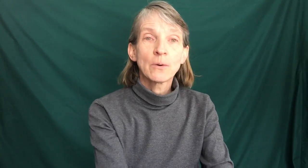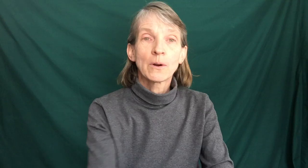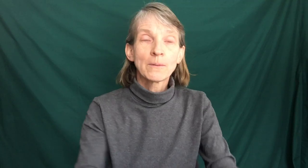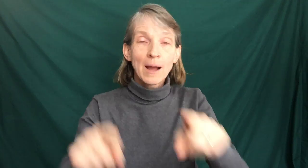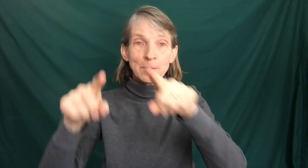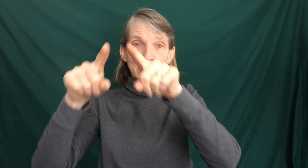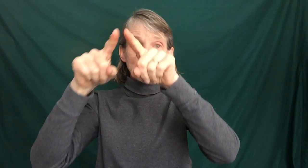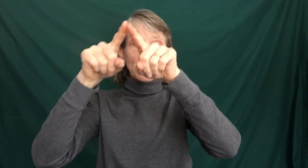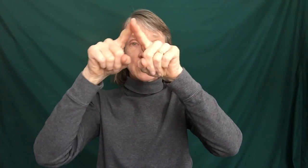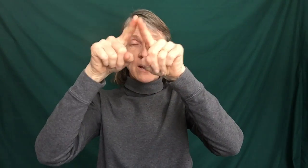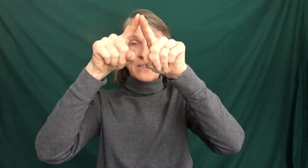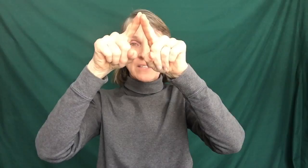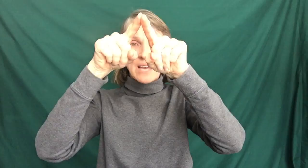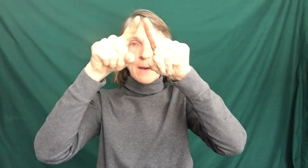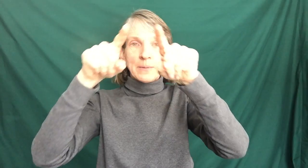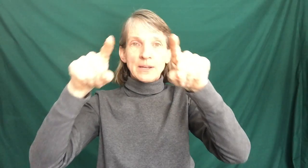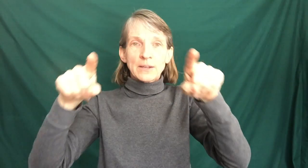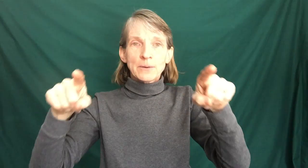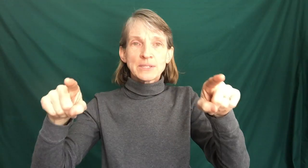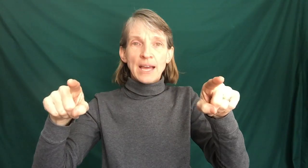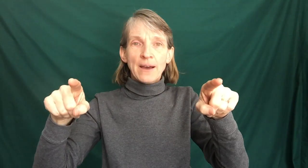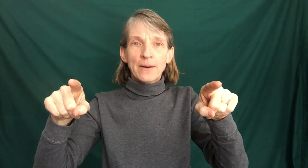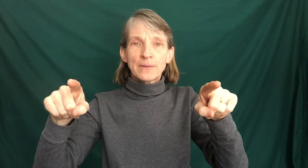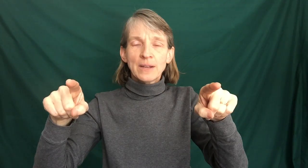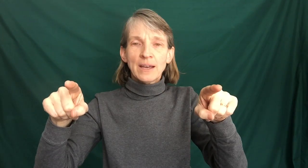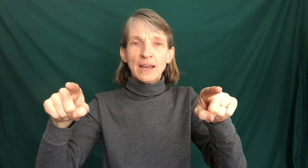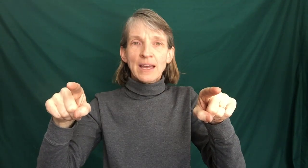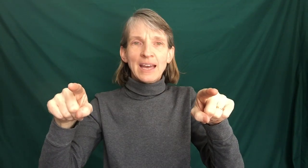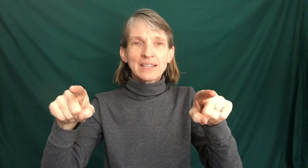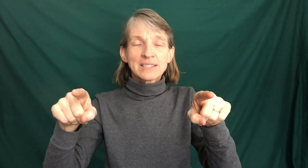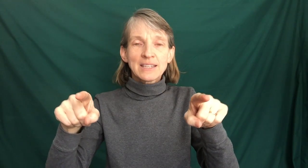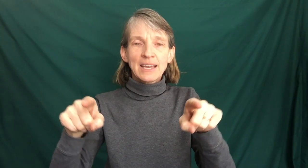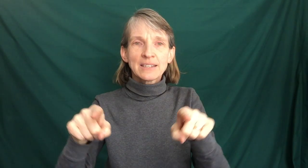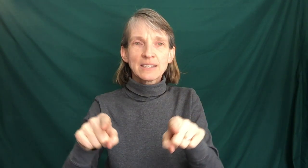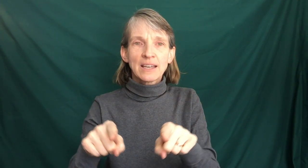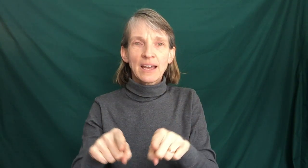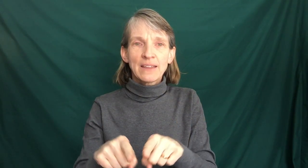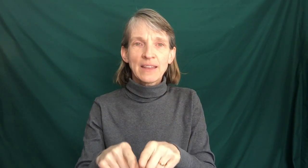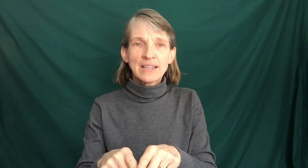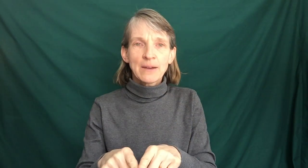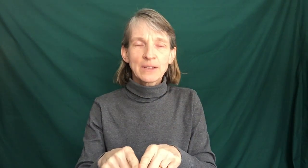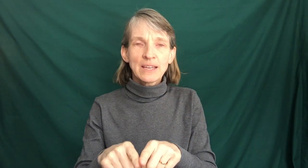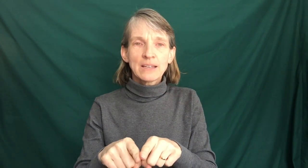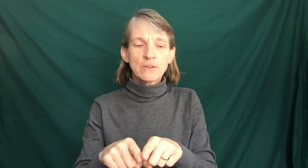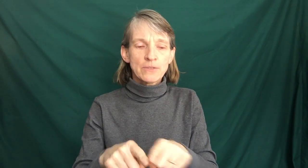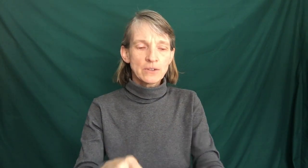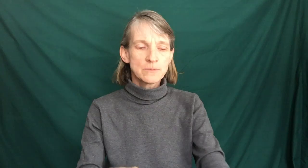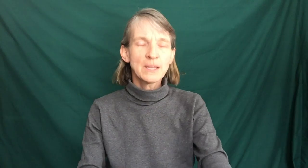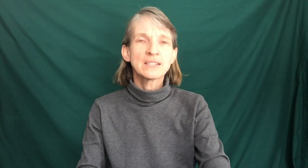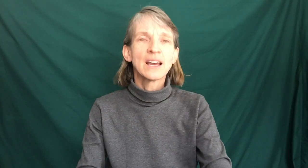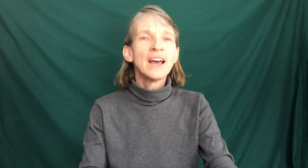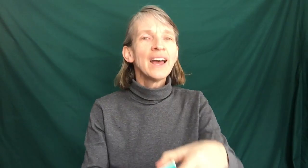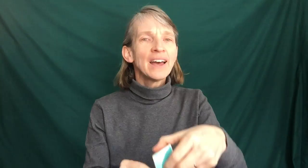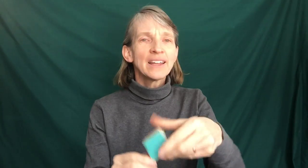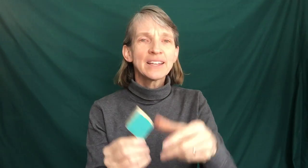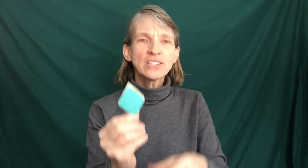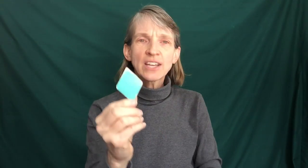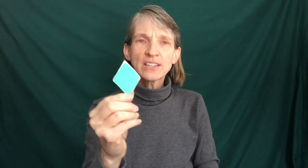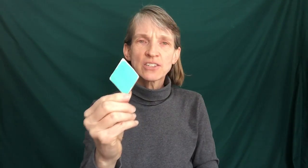or a rhombus. We start at the top and go down, and a slant, and then down again, and your fingers meet. In each case, it's